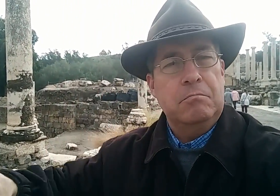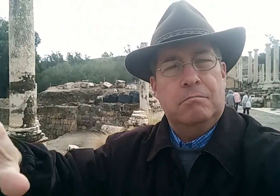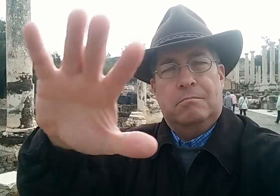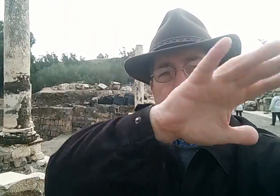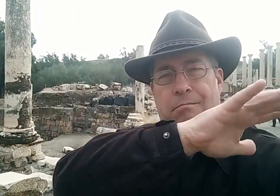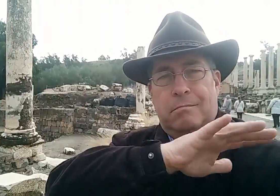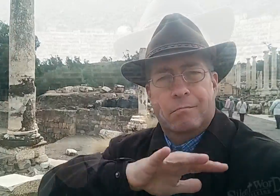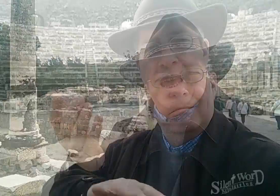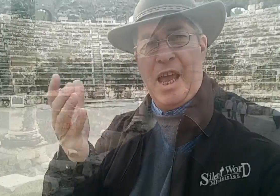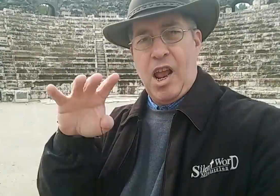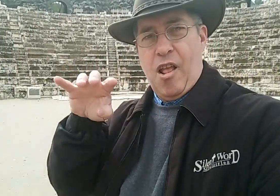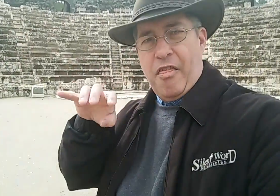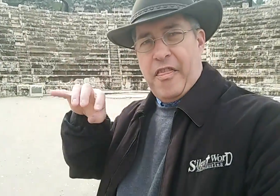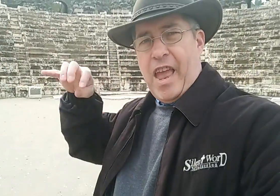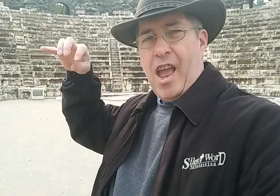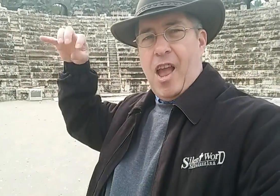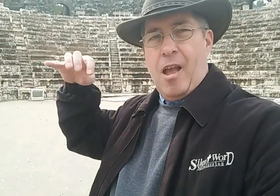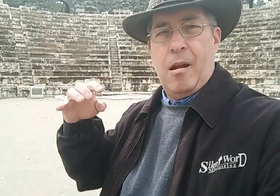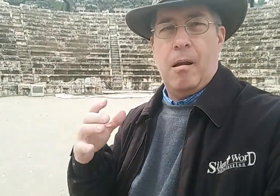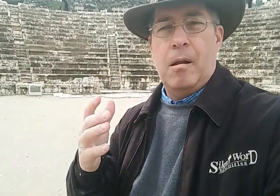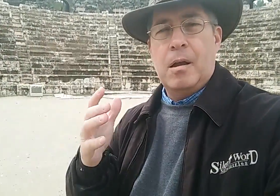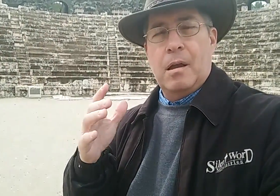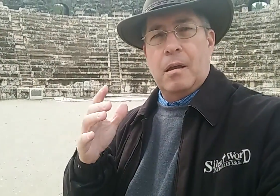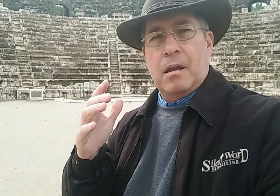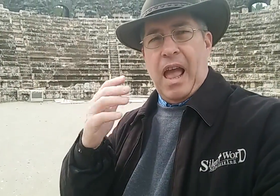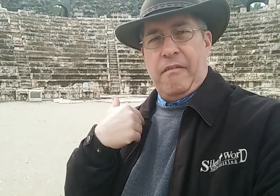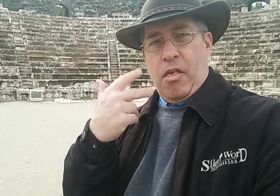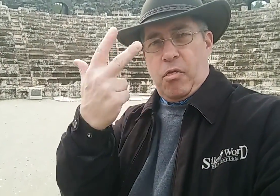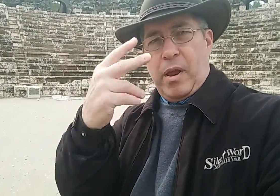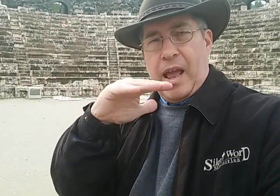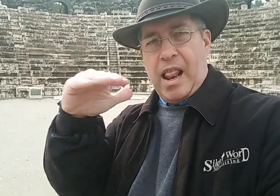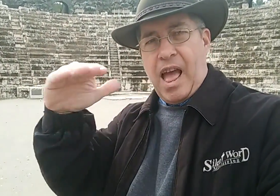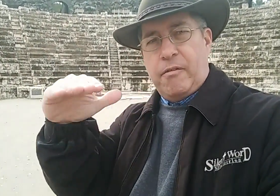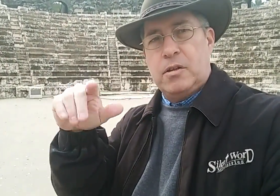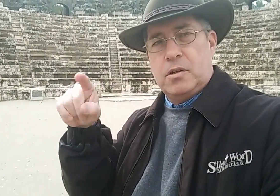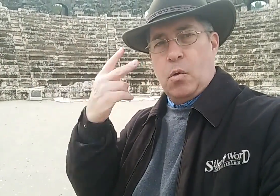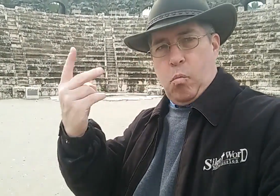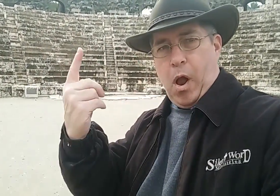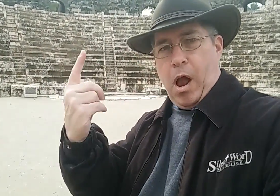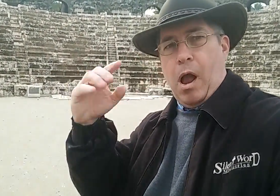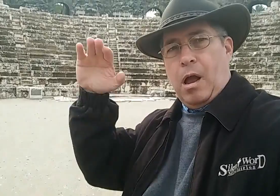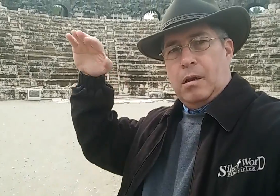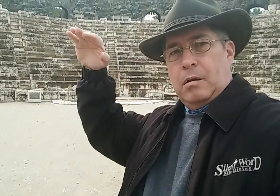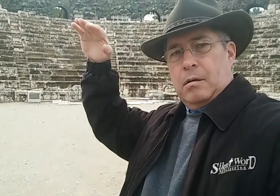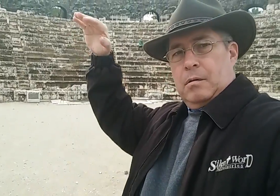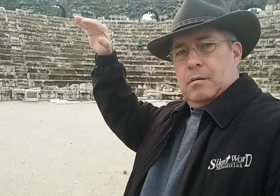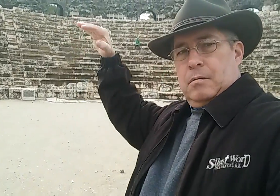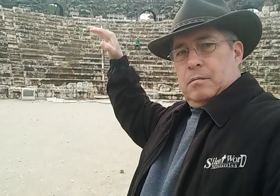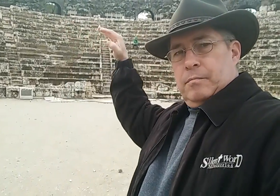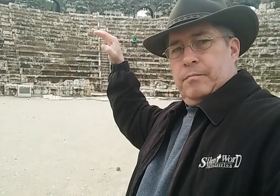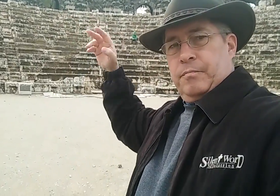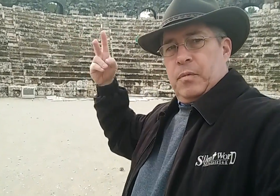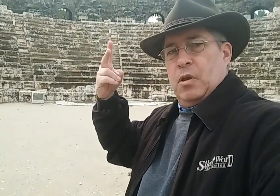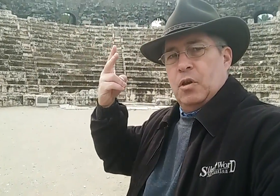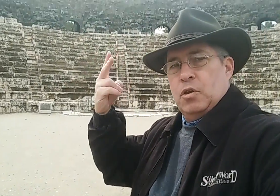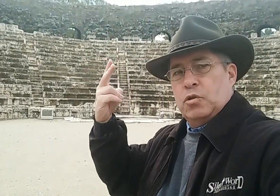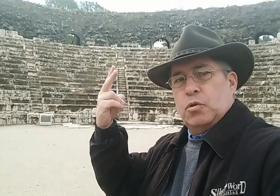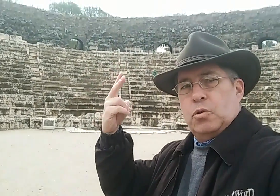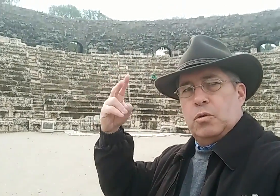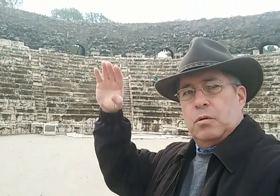was revealed. 8,000. Beit She'an was approximately 80,000 people. You see the 3 levels that would have been here. So, in a